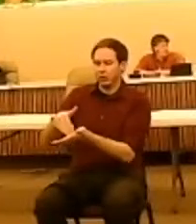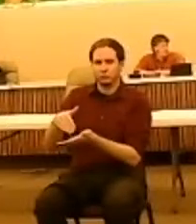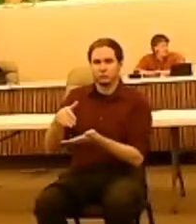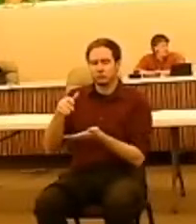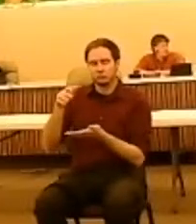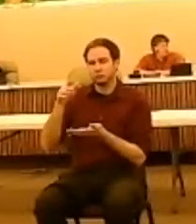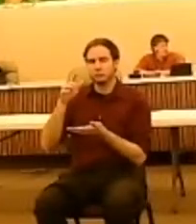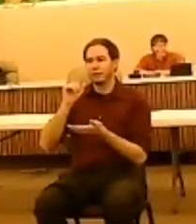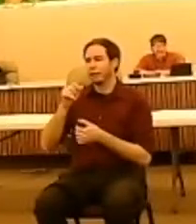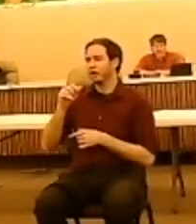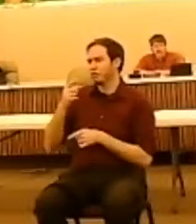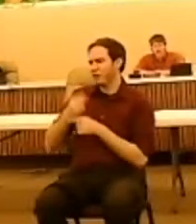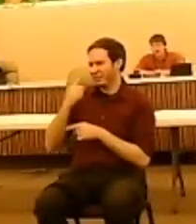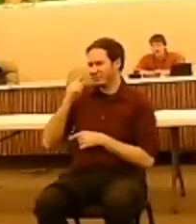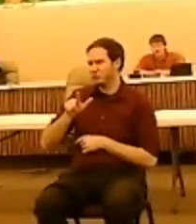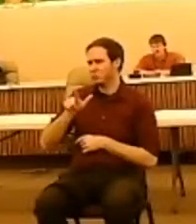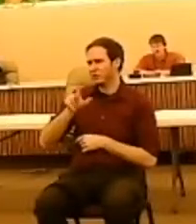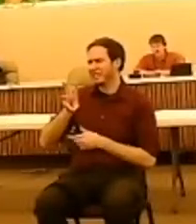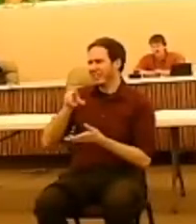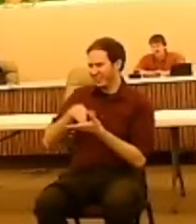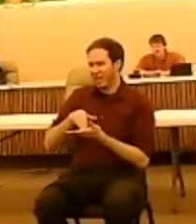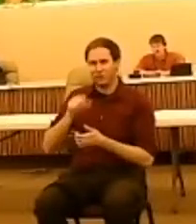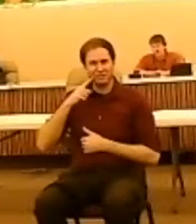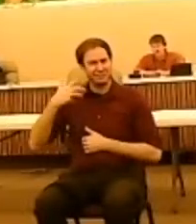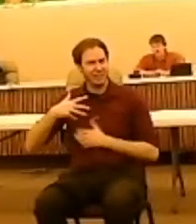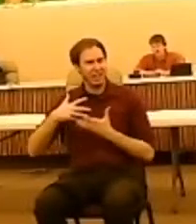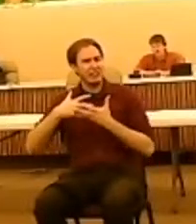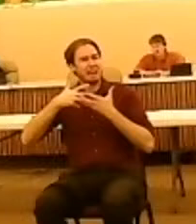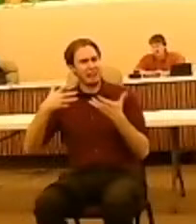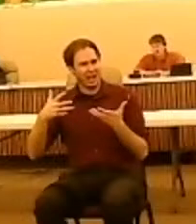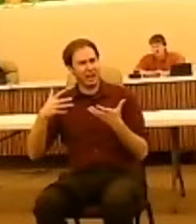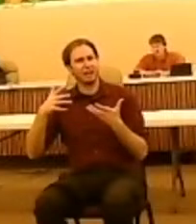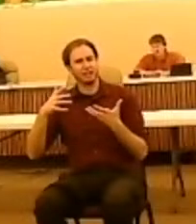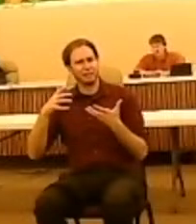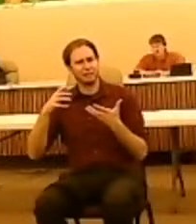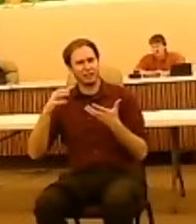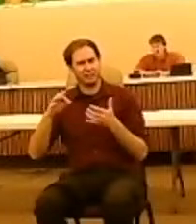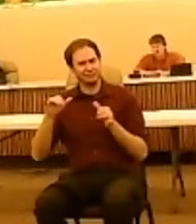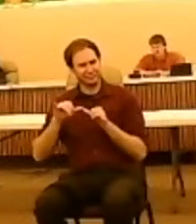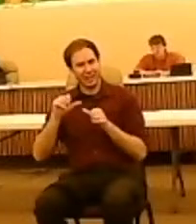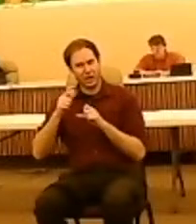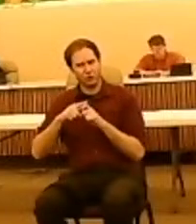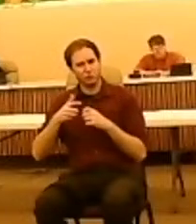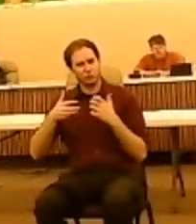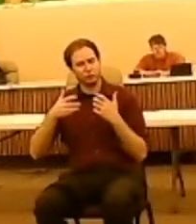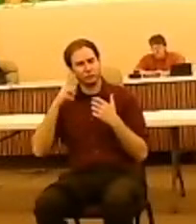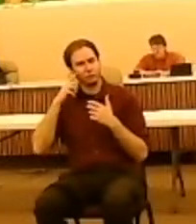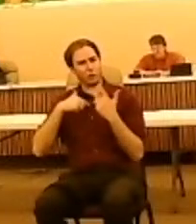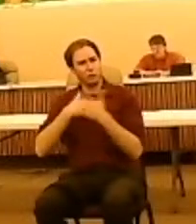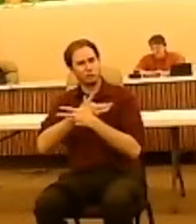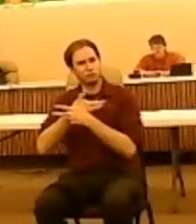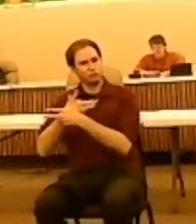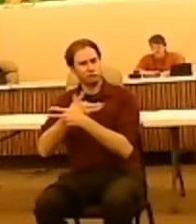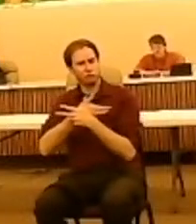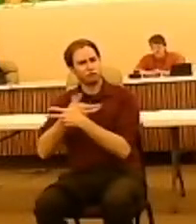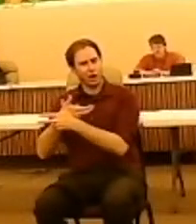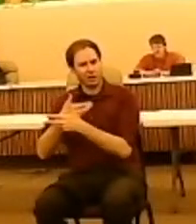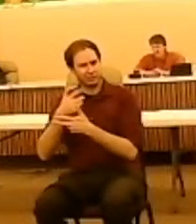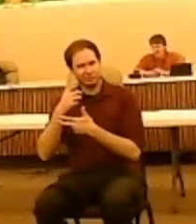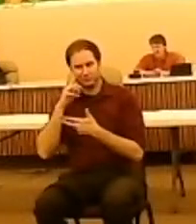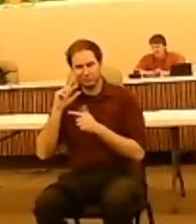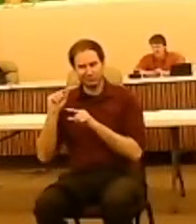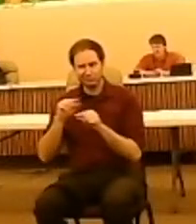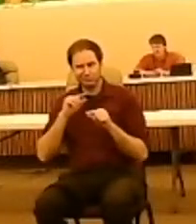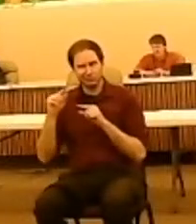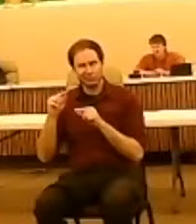was 26,000 or Yeah, something. It was a lot. And so that was one of the concerns that they had is trucking all this dirt out. Correct. Is just a lot of rumbling, No.